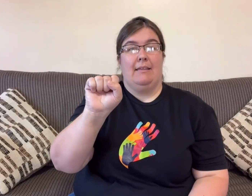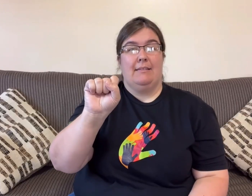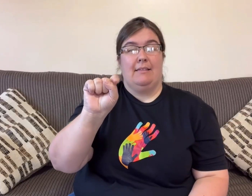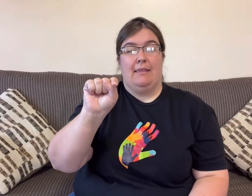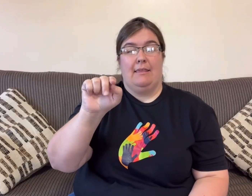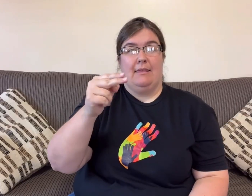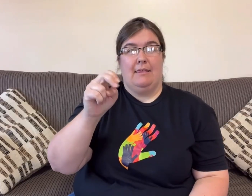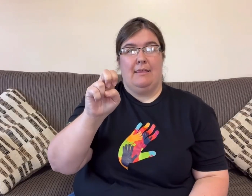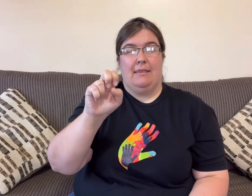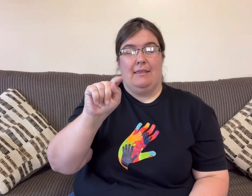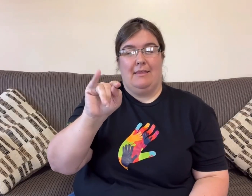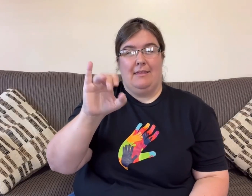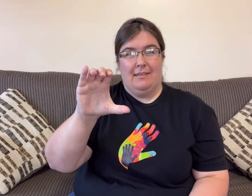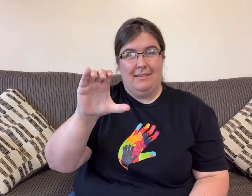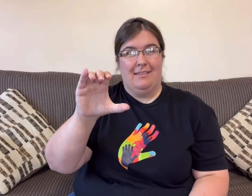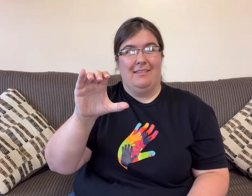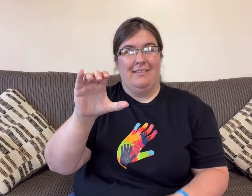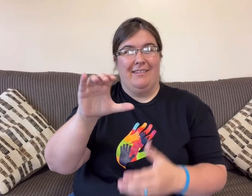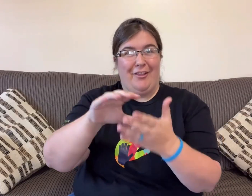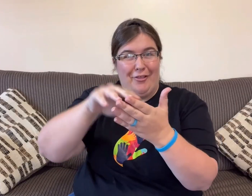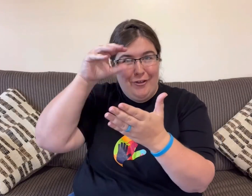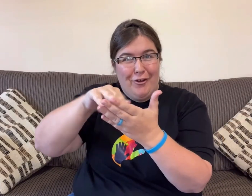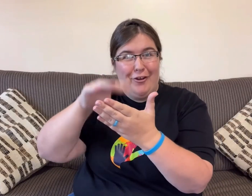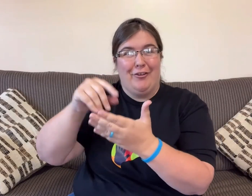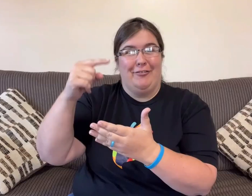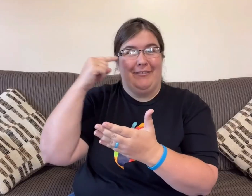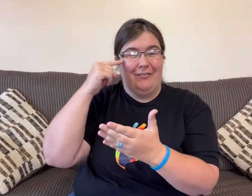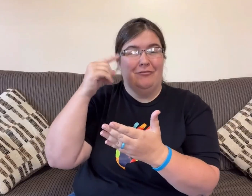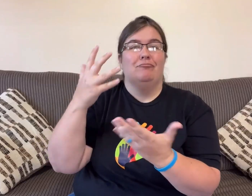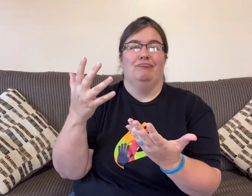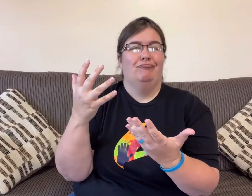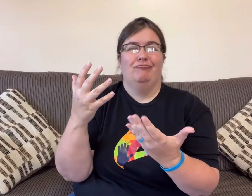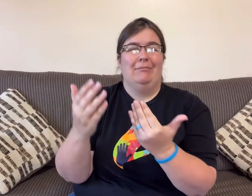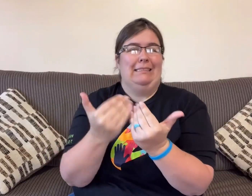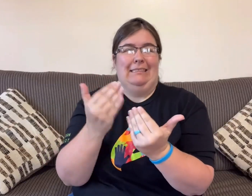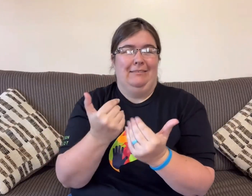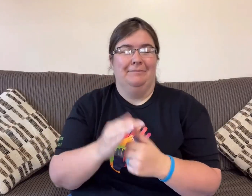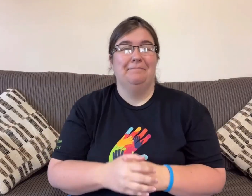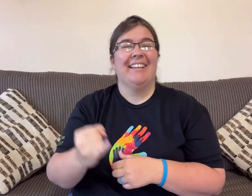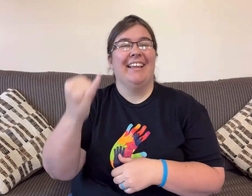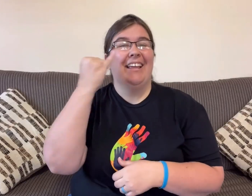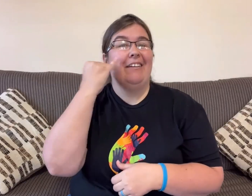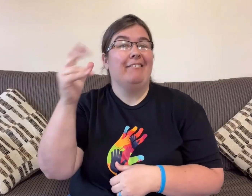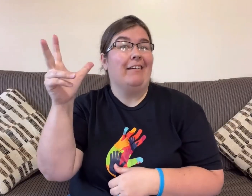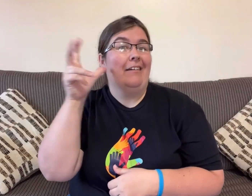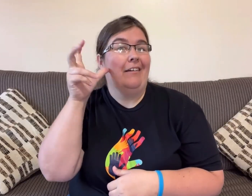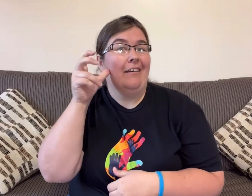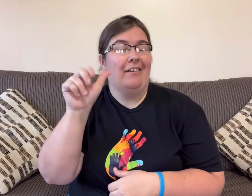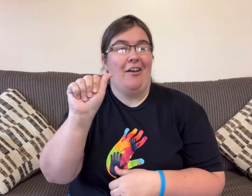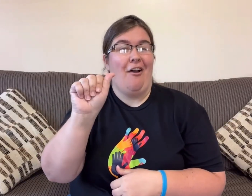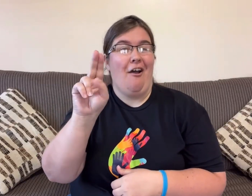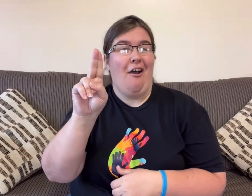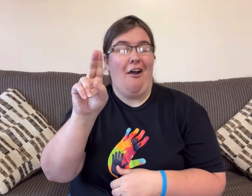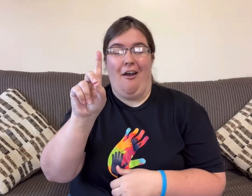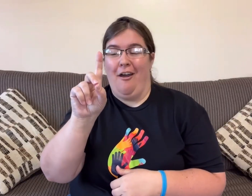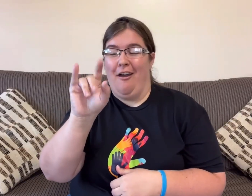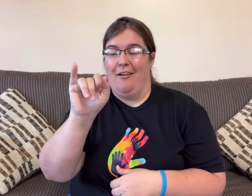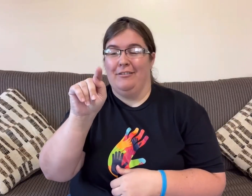learn through movement. Again, it's much easier for you. But if you're an auditory learner, you learn